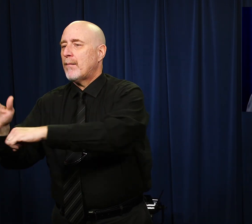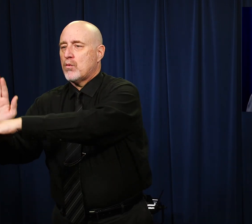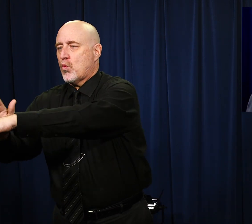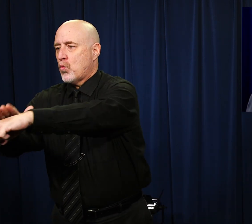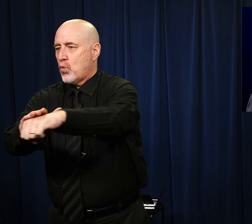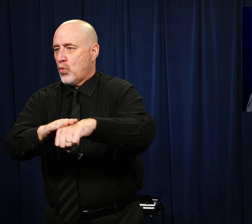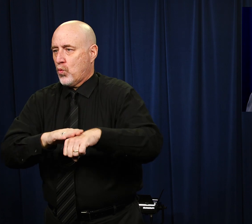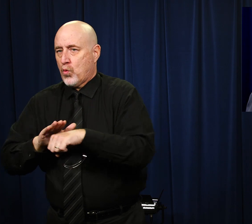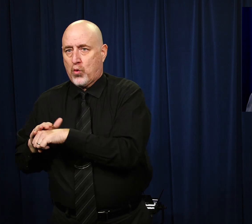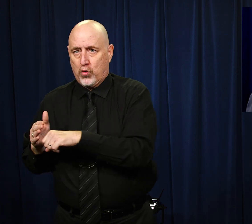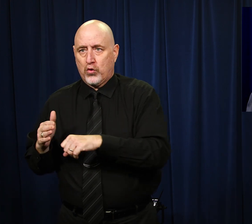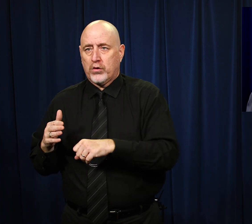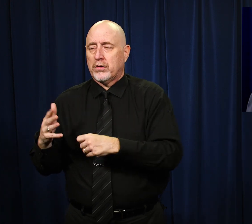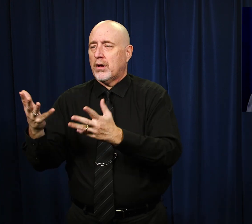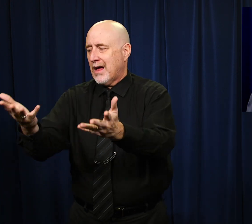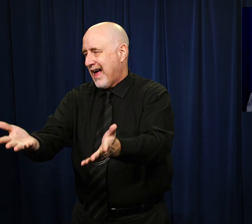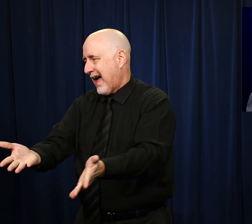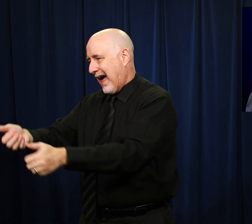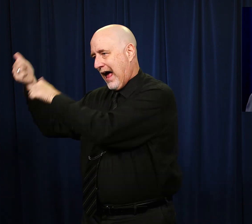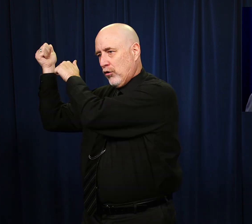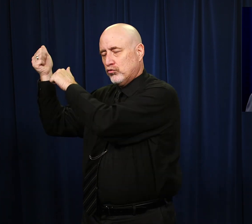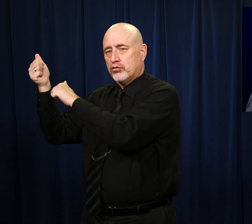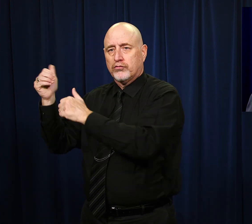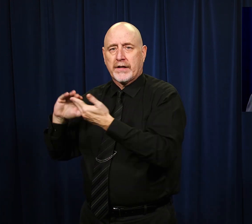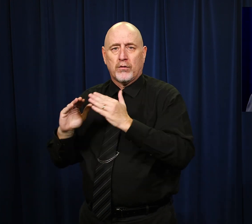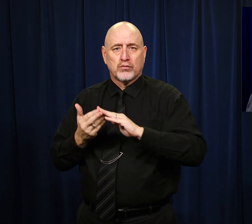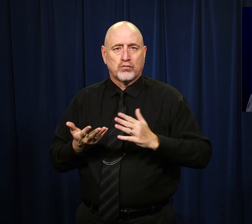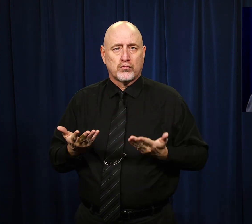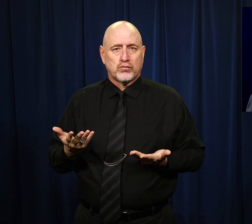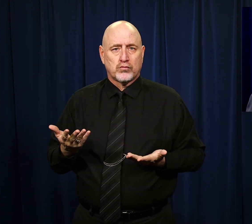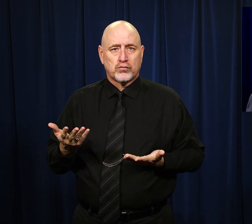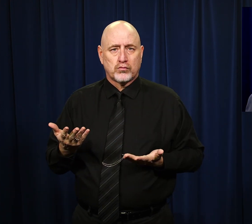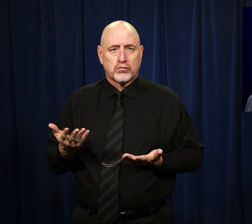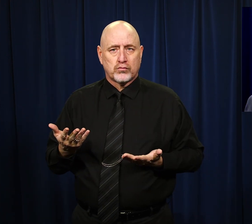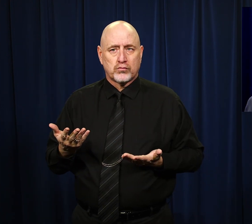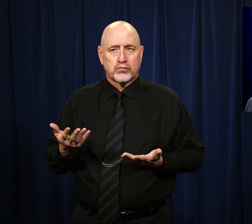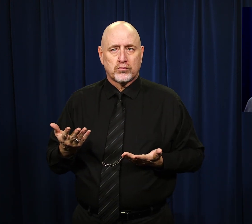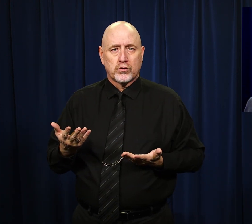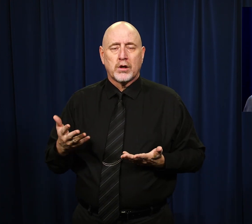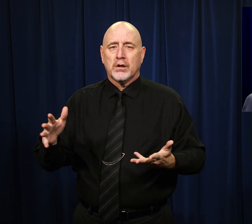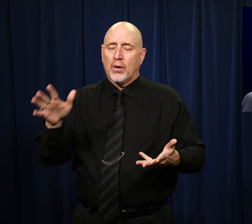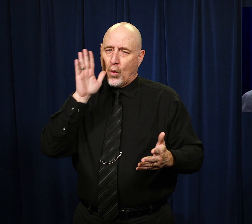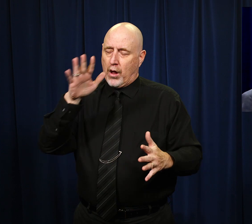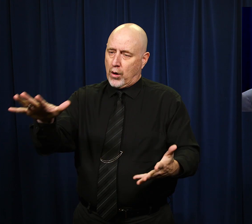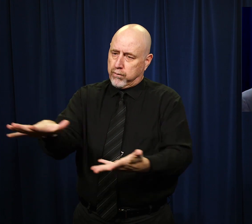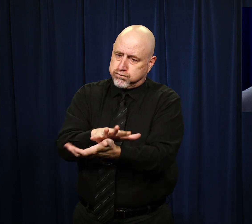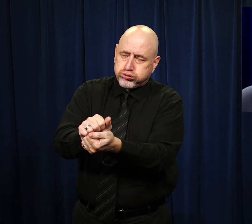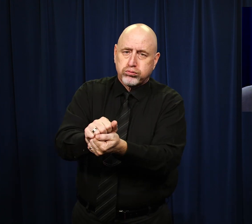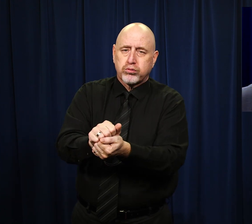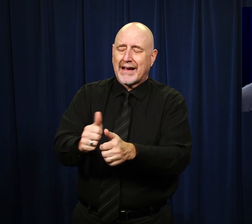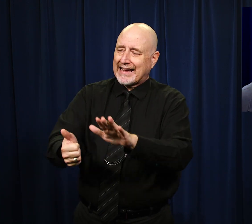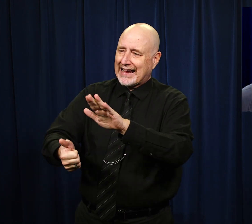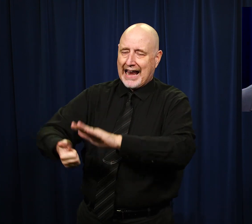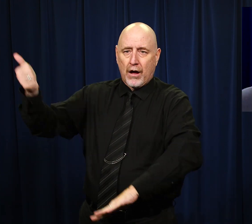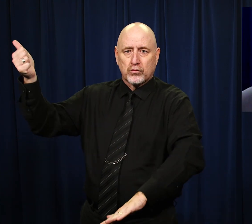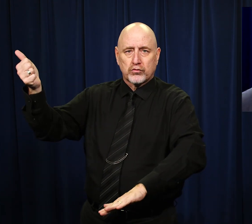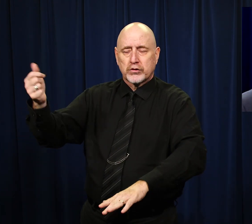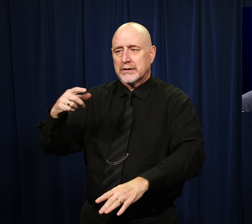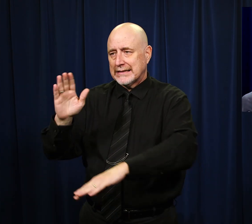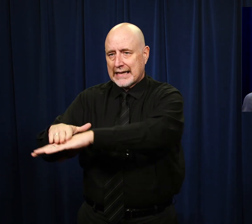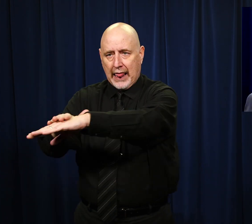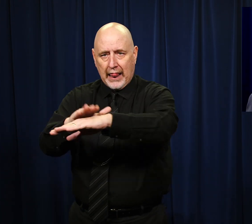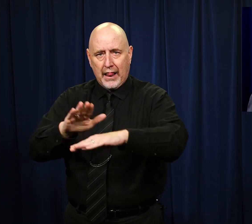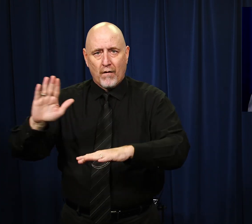family and get them out of town. Destruction is coming. Get out there, tell